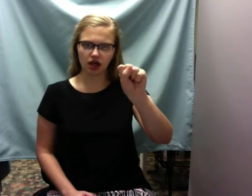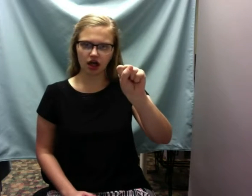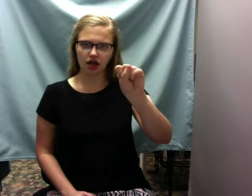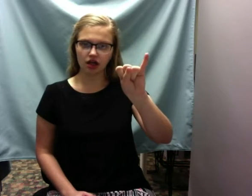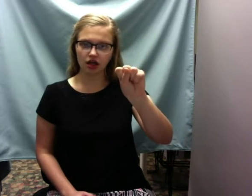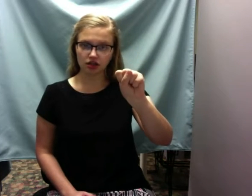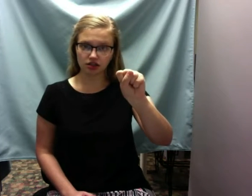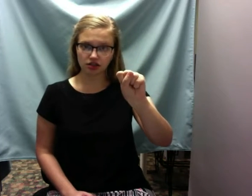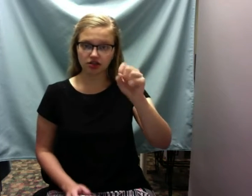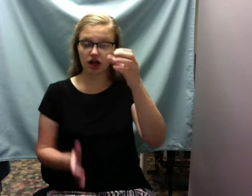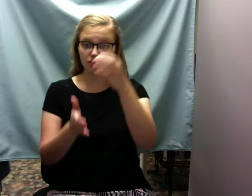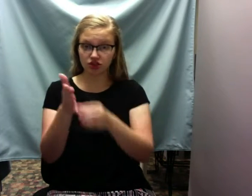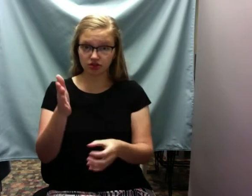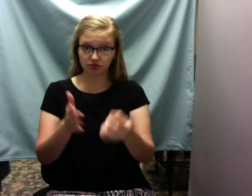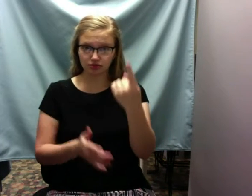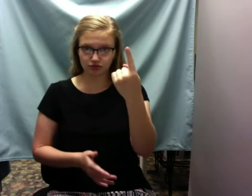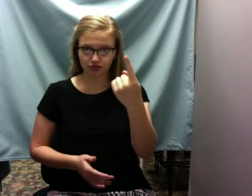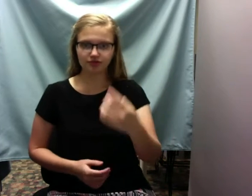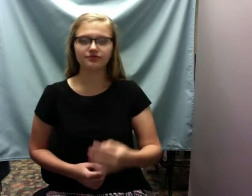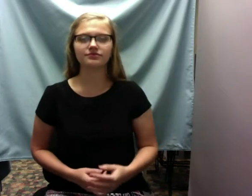Genesis chapter 1.